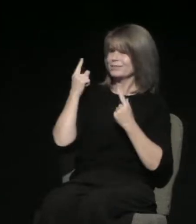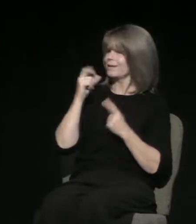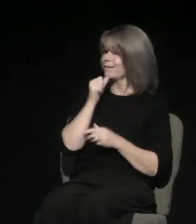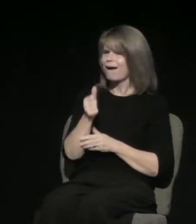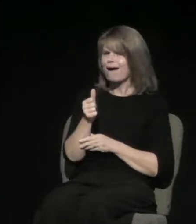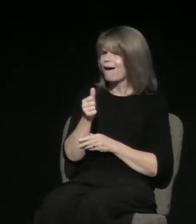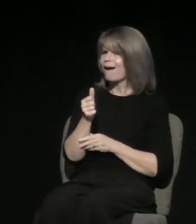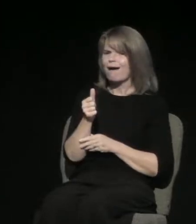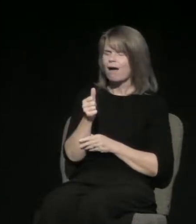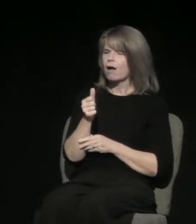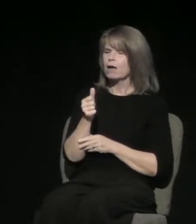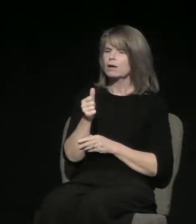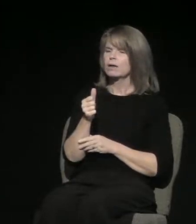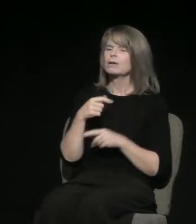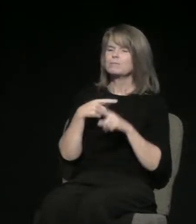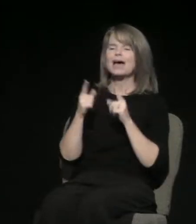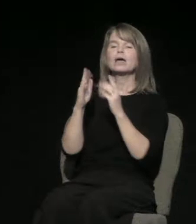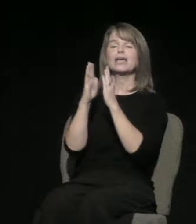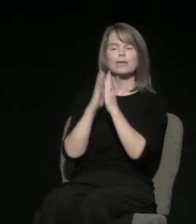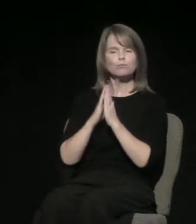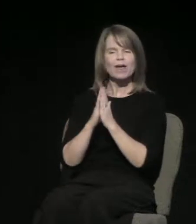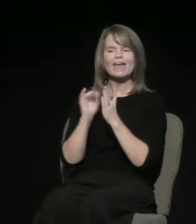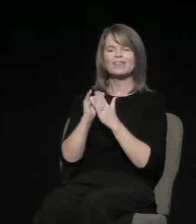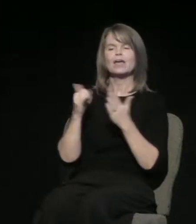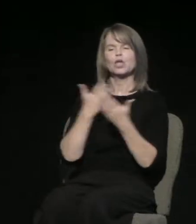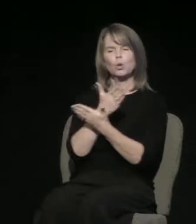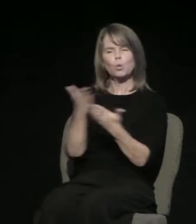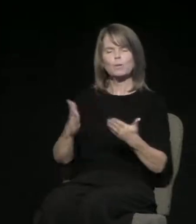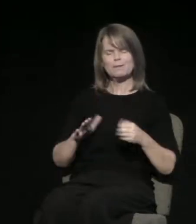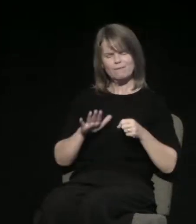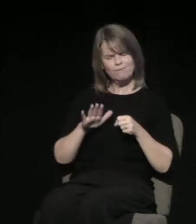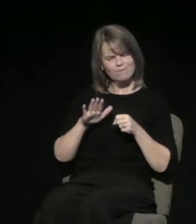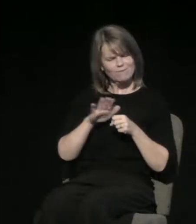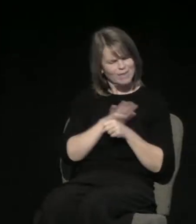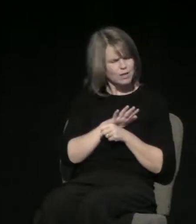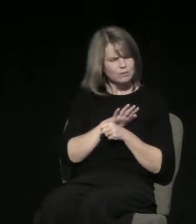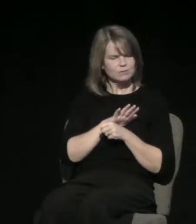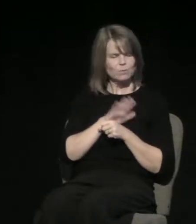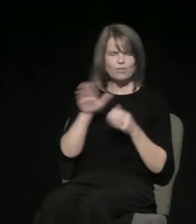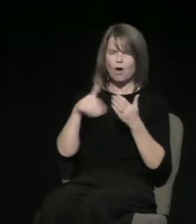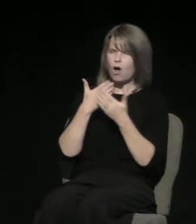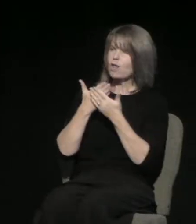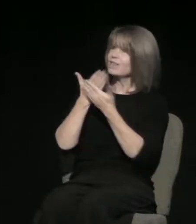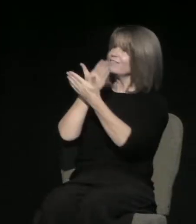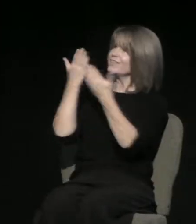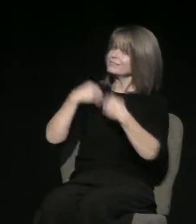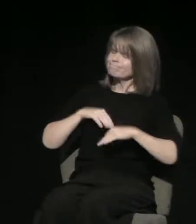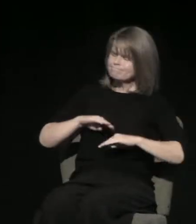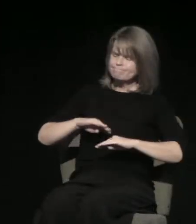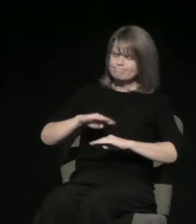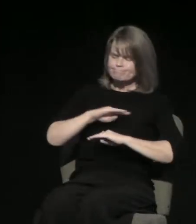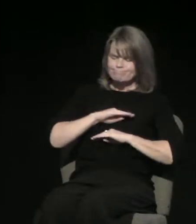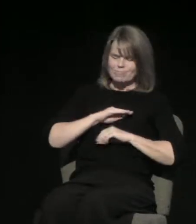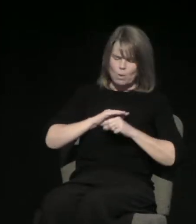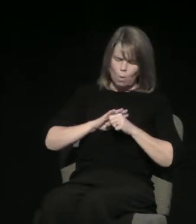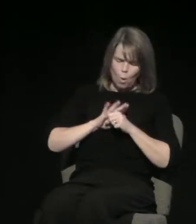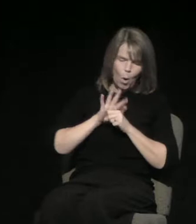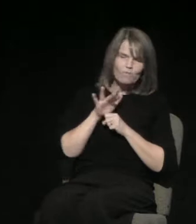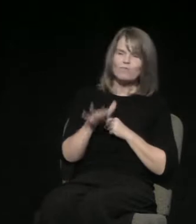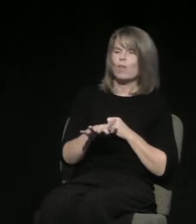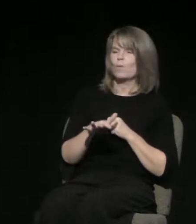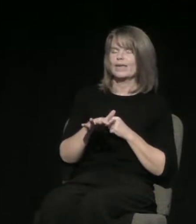That You May Be Filled To The Measure Of All The Fullness Of God In other words You're Just Overflowing